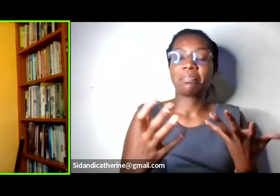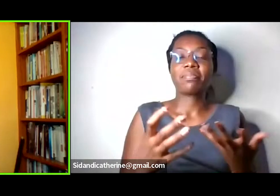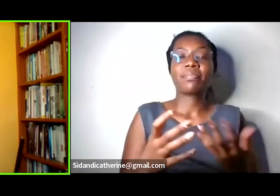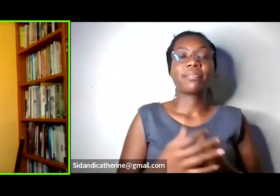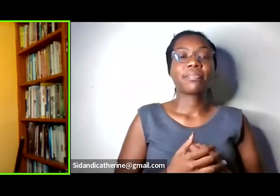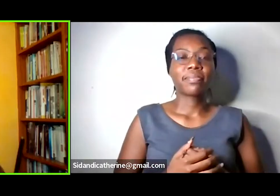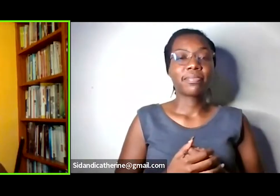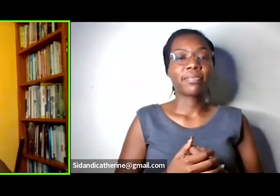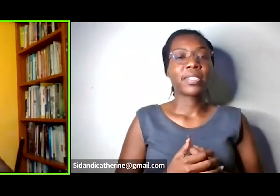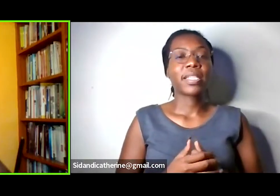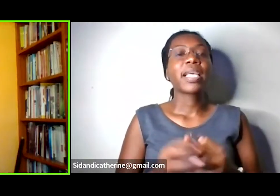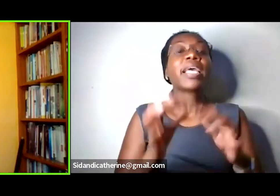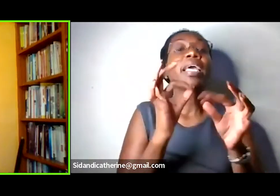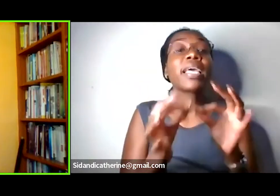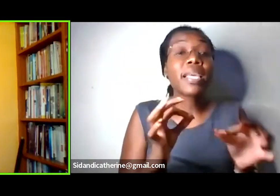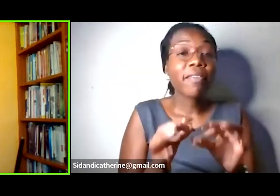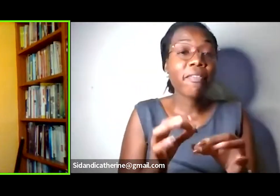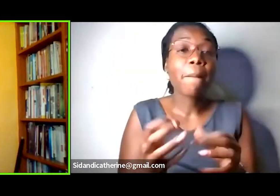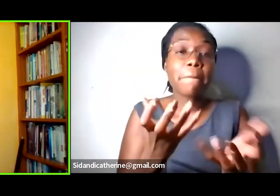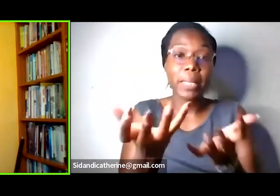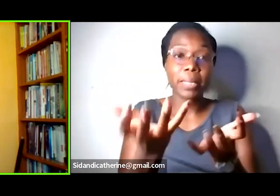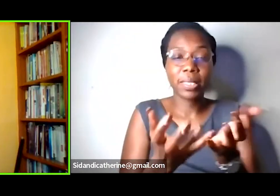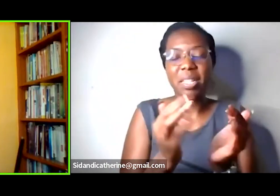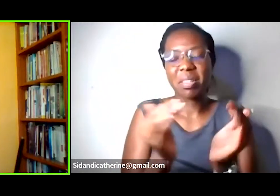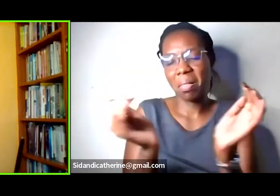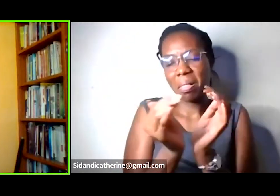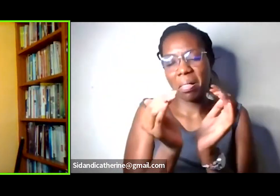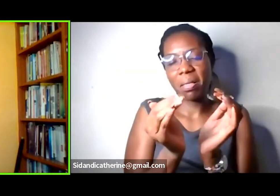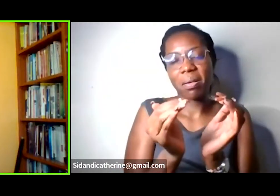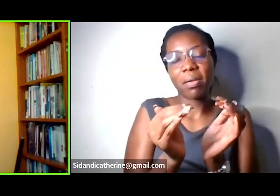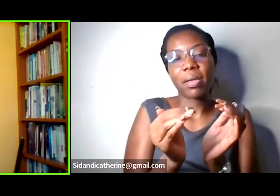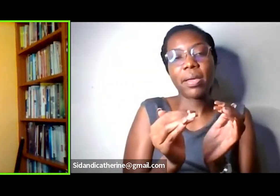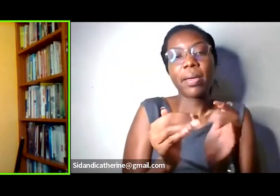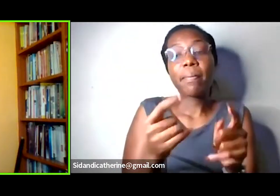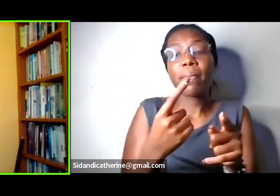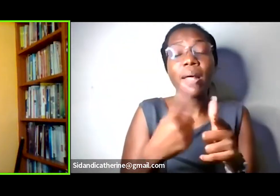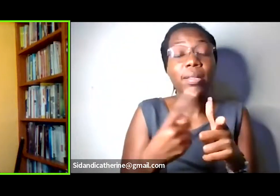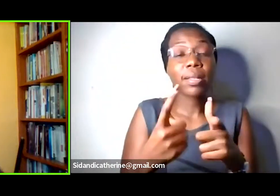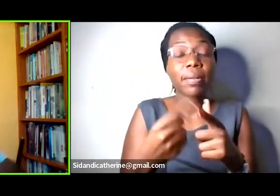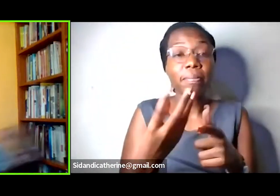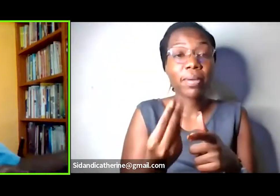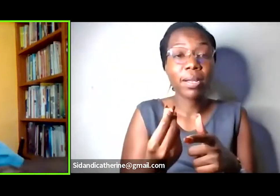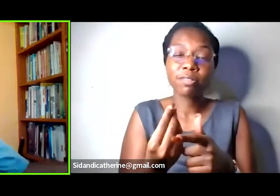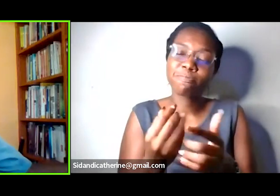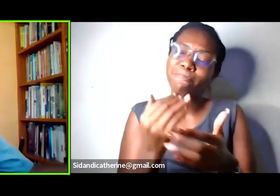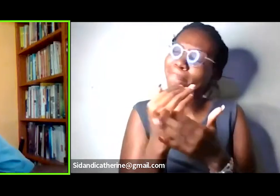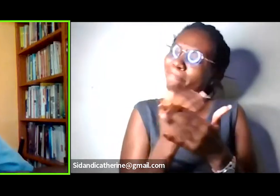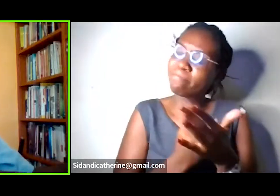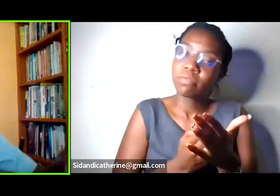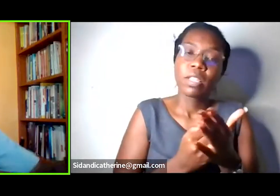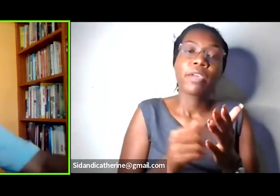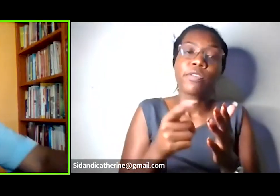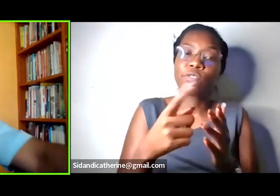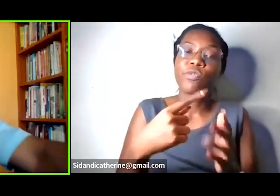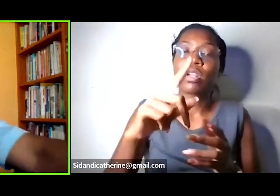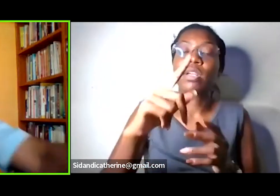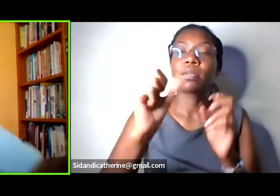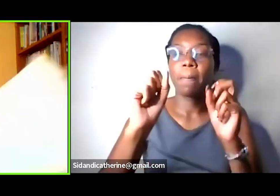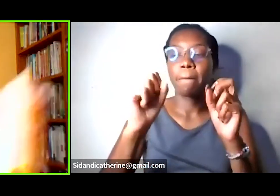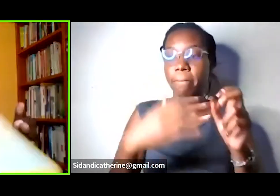some segments are not email readers, so don't use that. You may want to use SMS marketing. You may want to